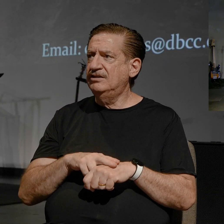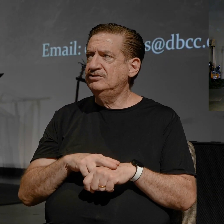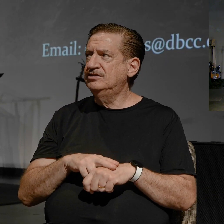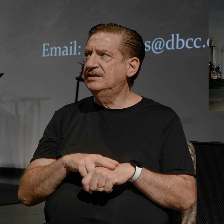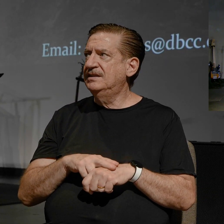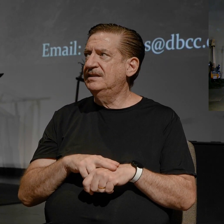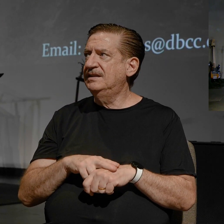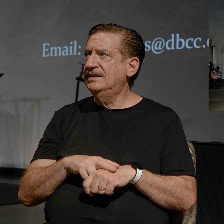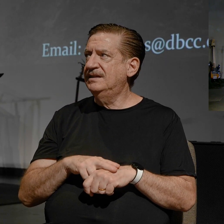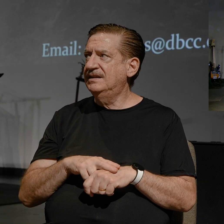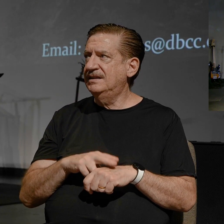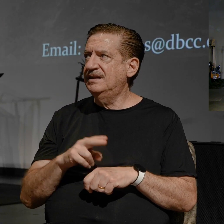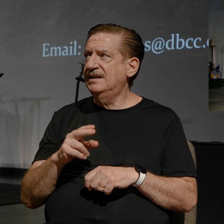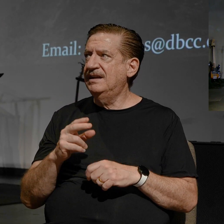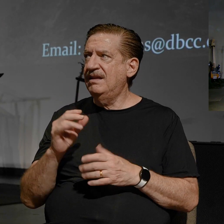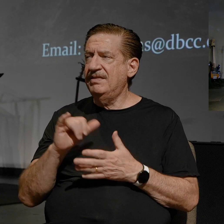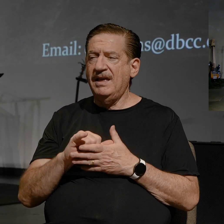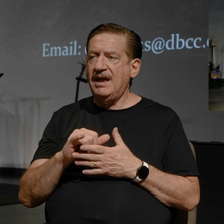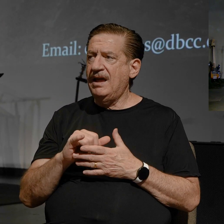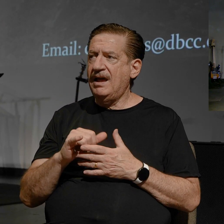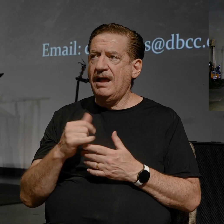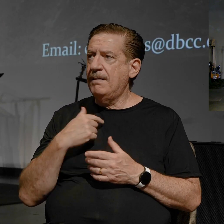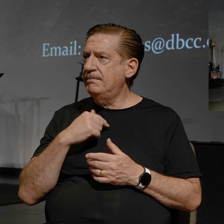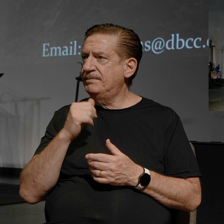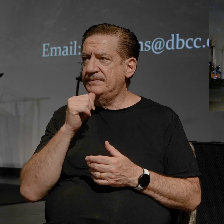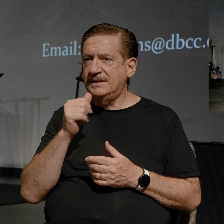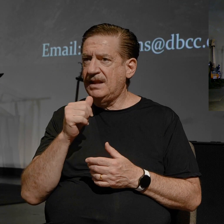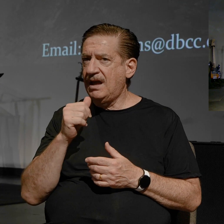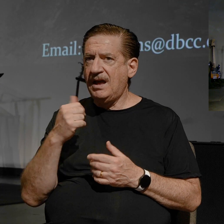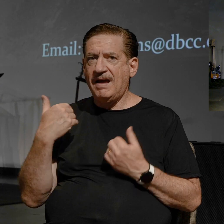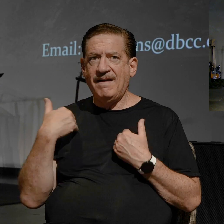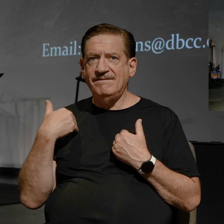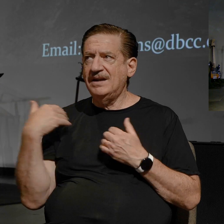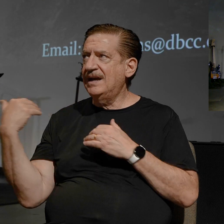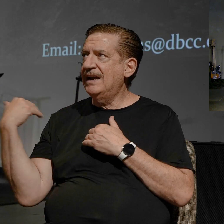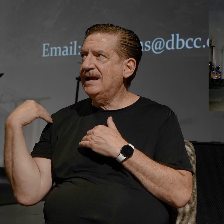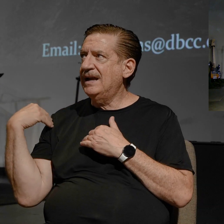drift when I'm not tethered to accountability.